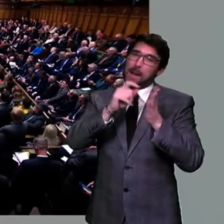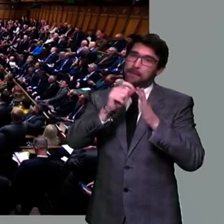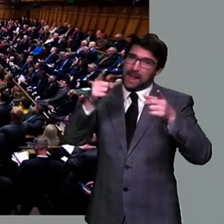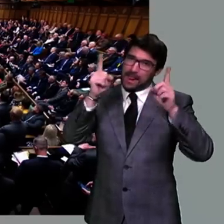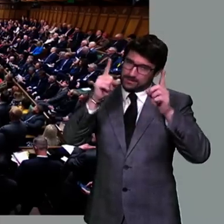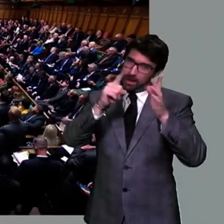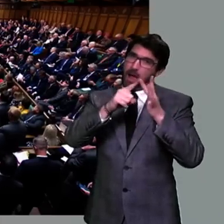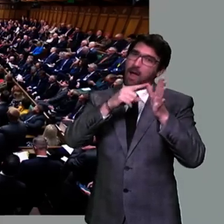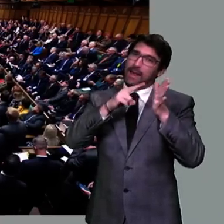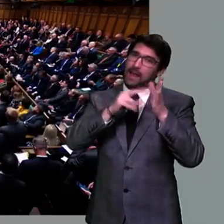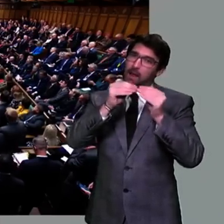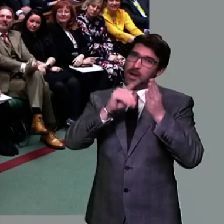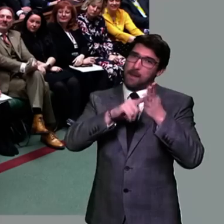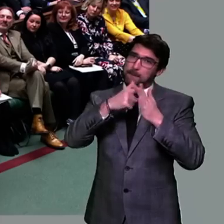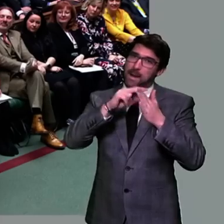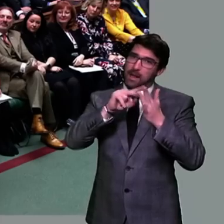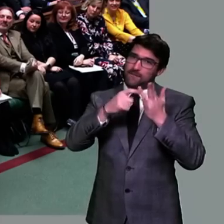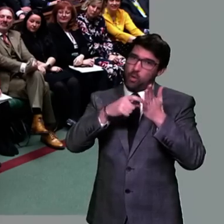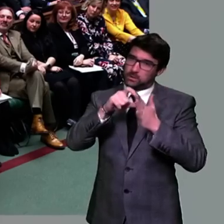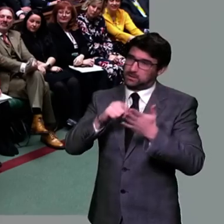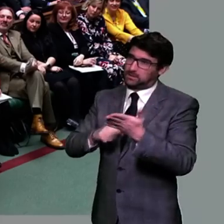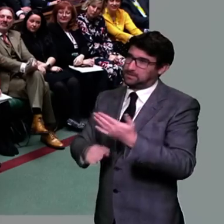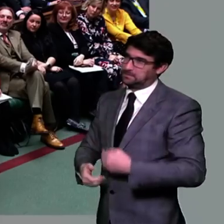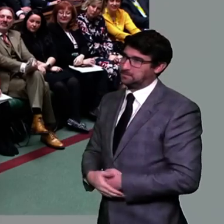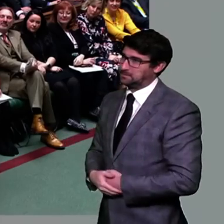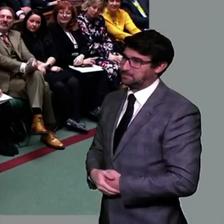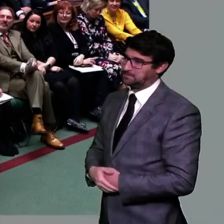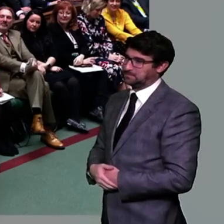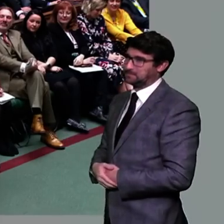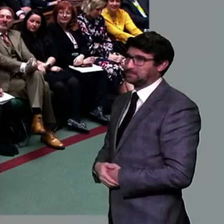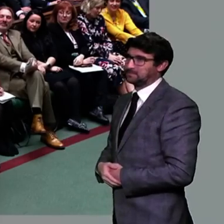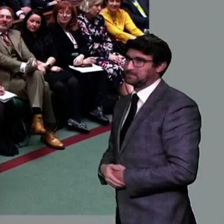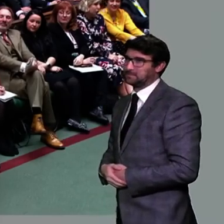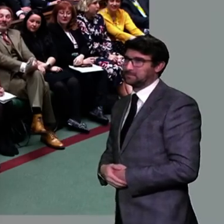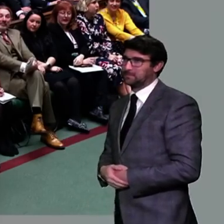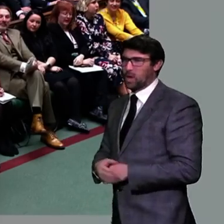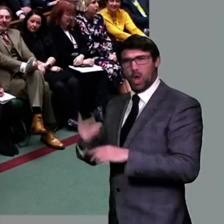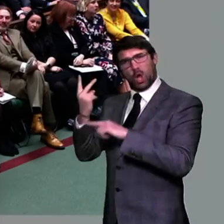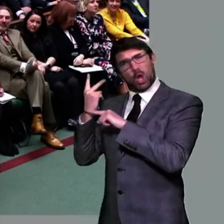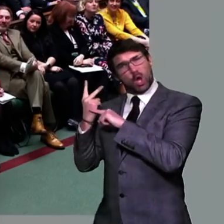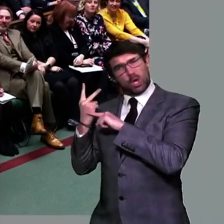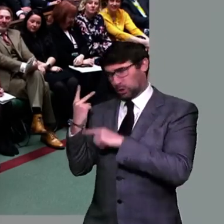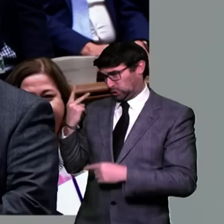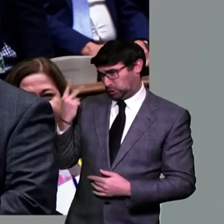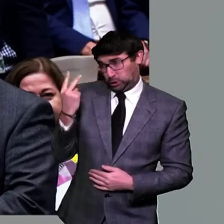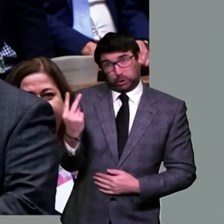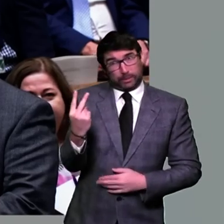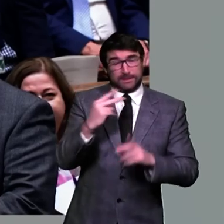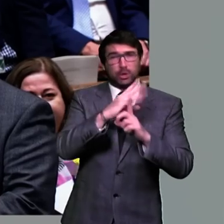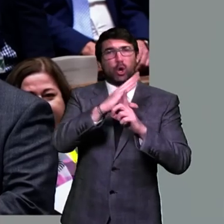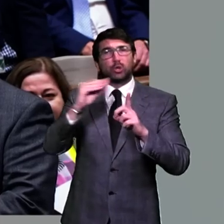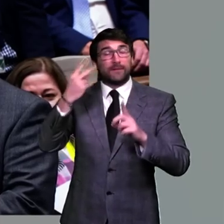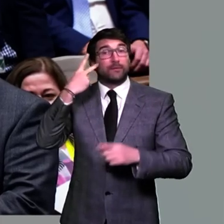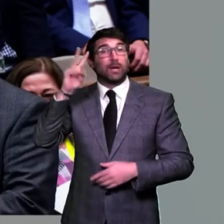Thank you, Mr. Speaker. After 10 U-turns in 2 weeks, we're left with a Prime Minister in